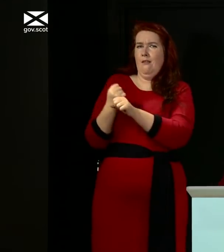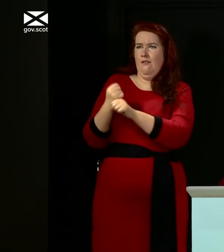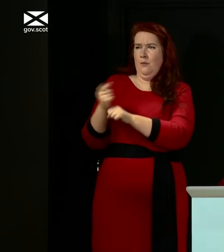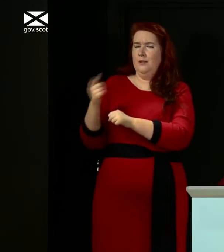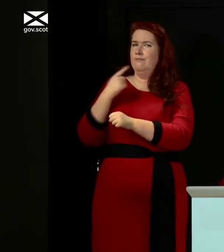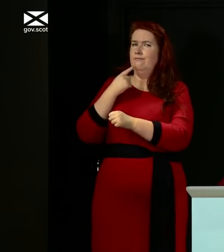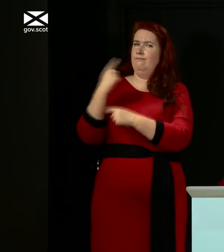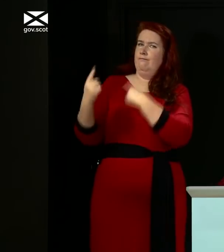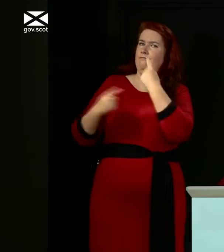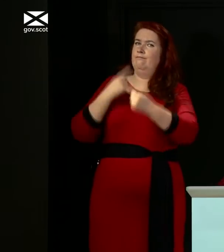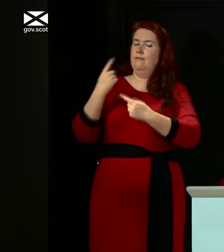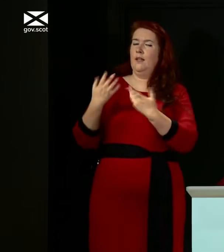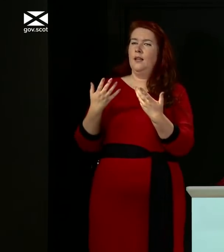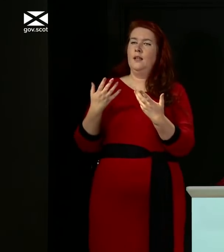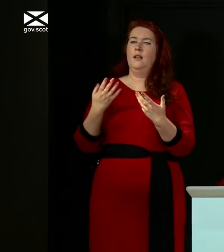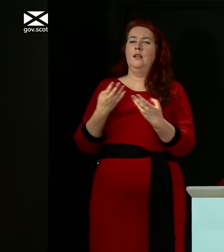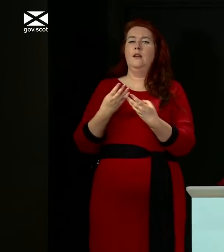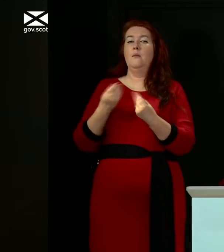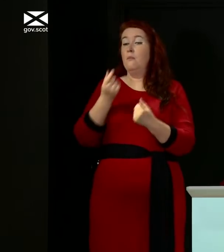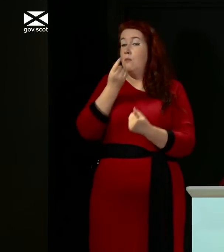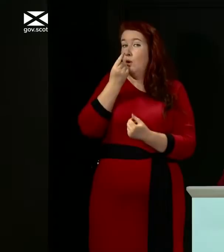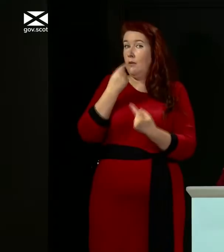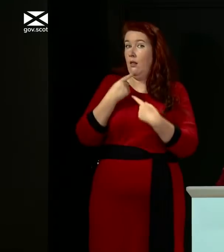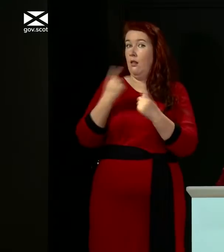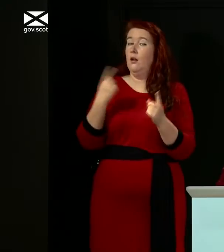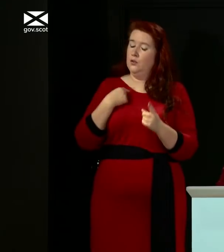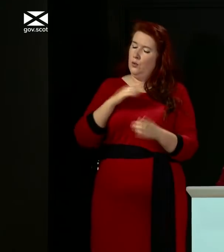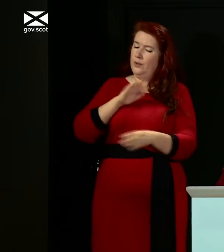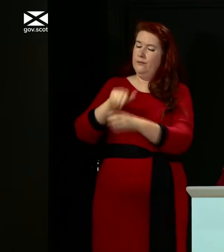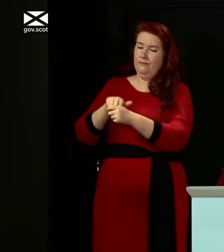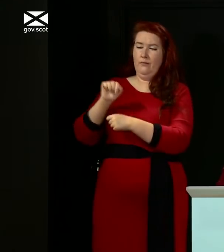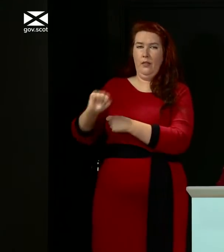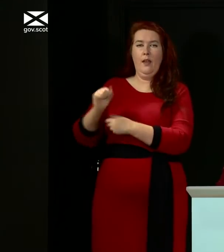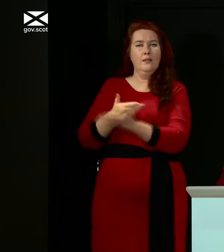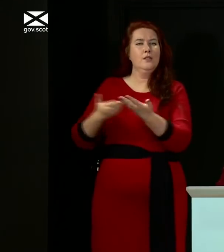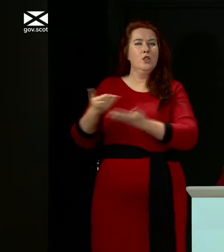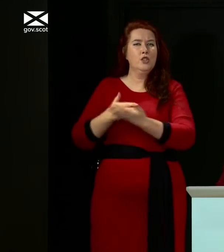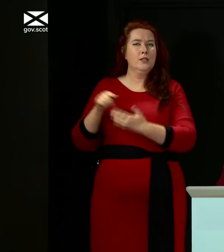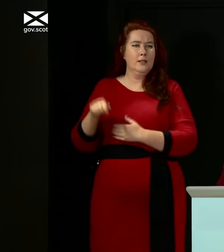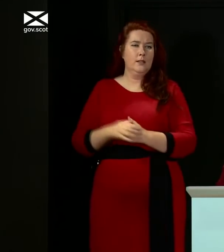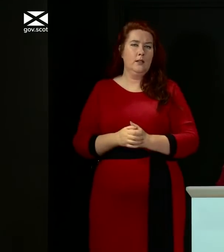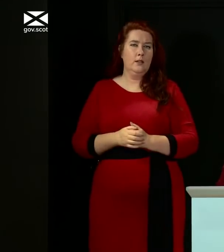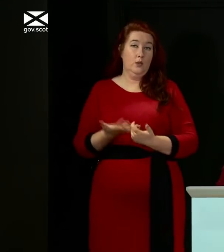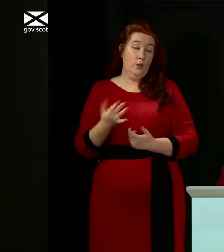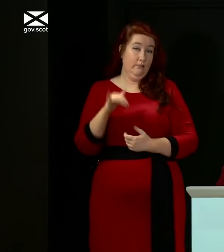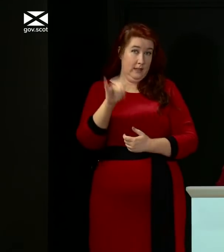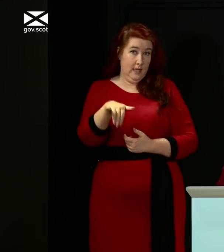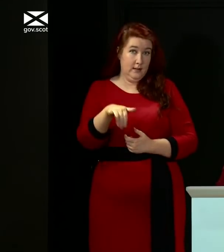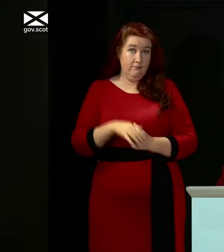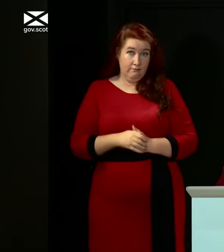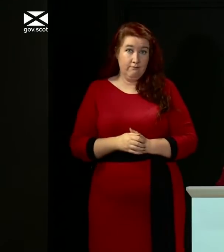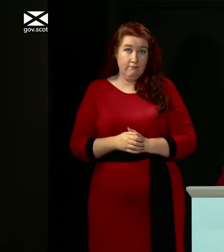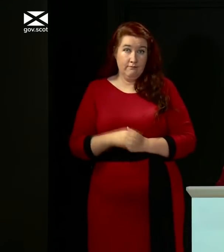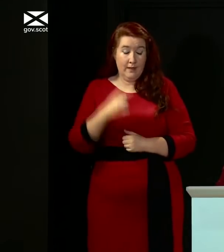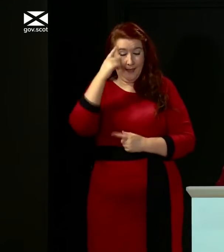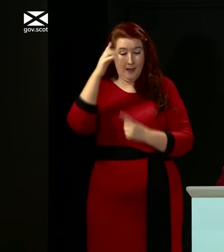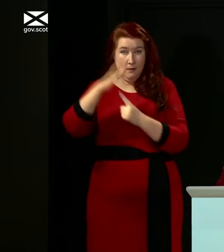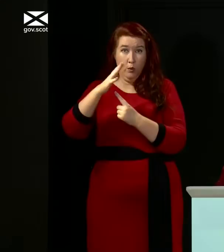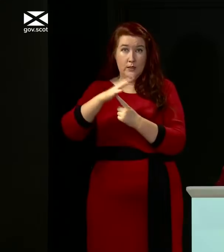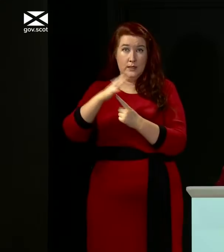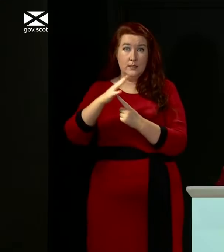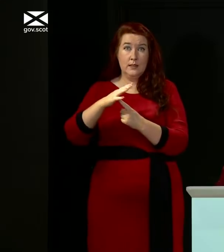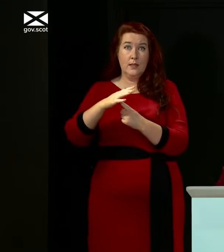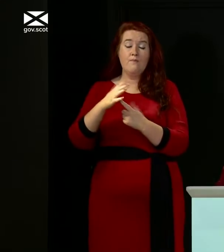about possible announcements soon, and we're part of those discussions. So yes, I do think that's important, and